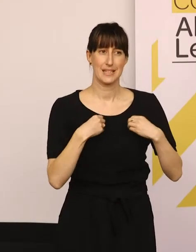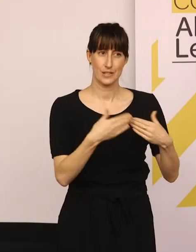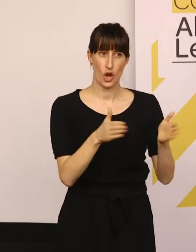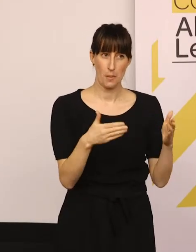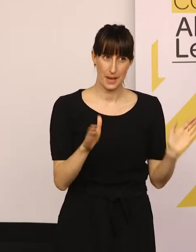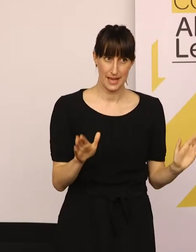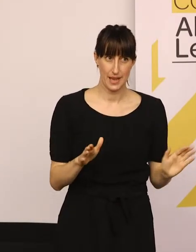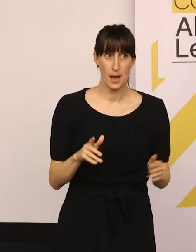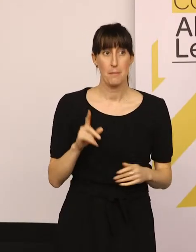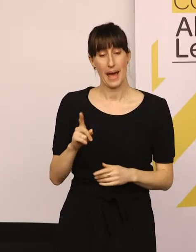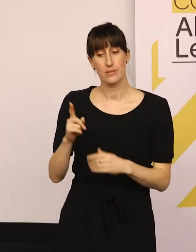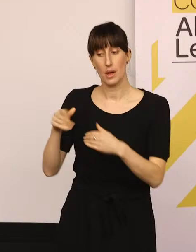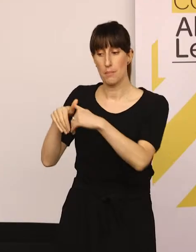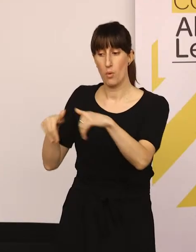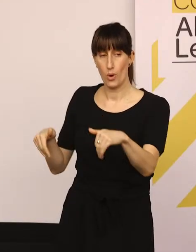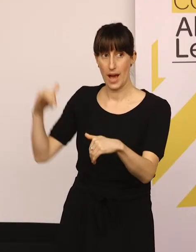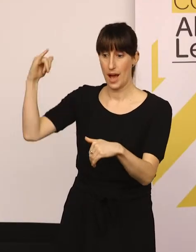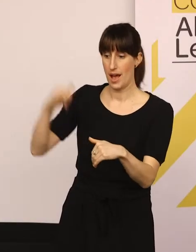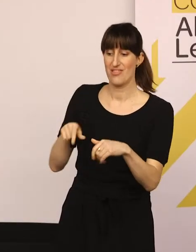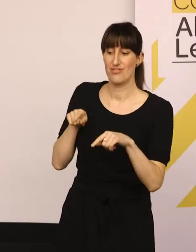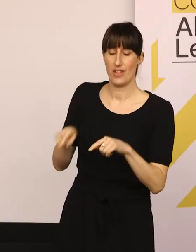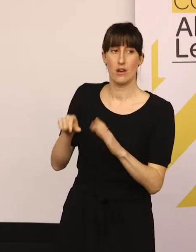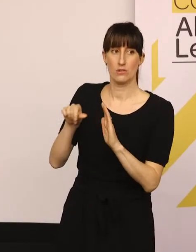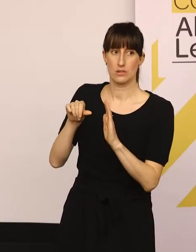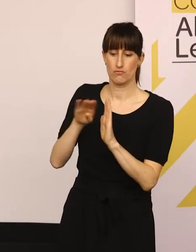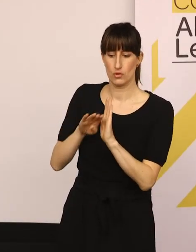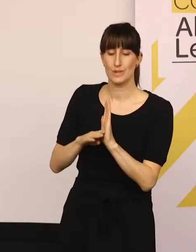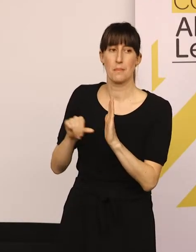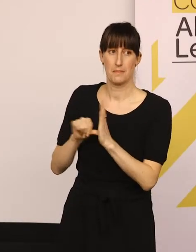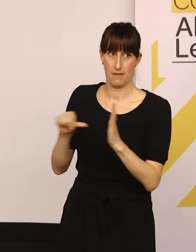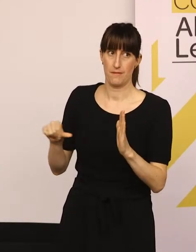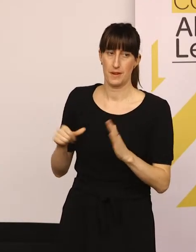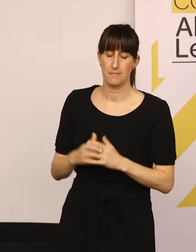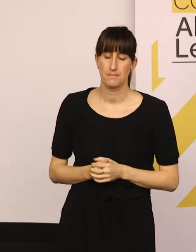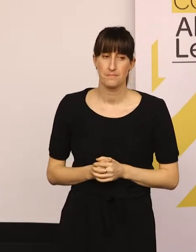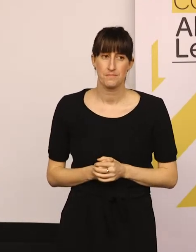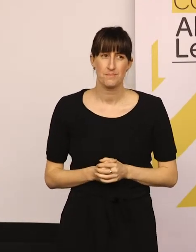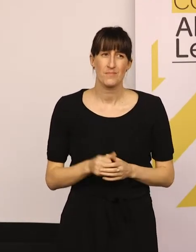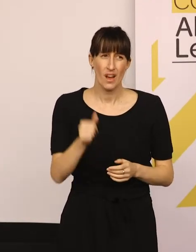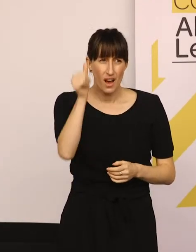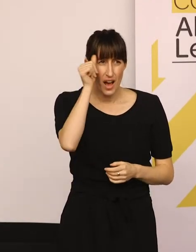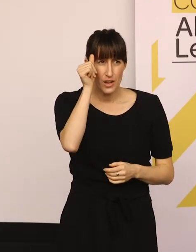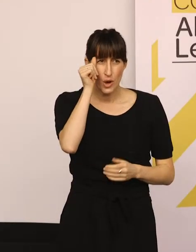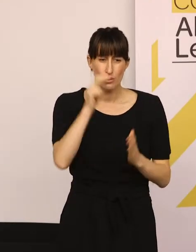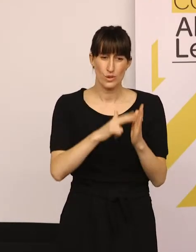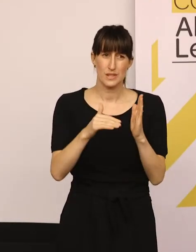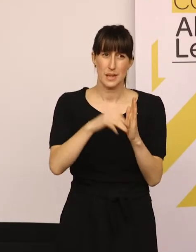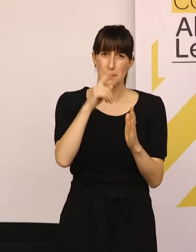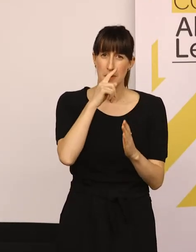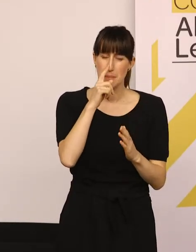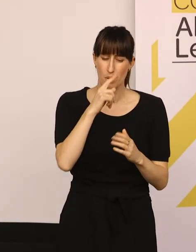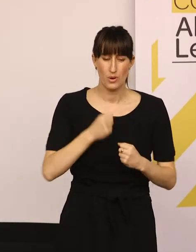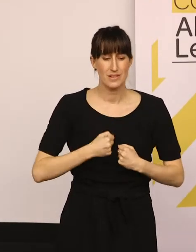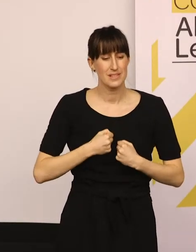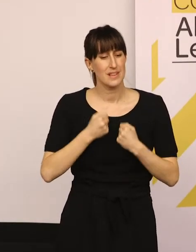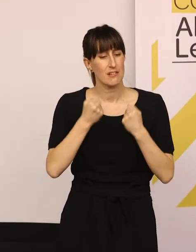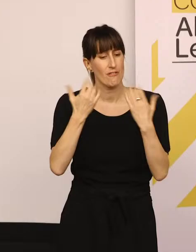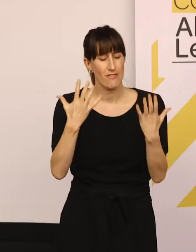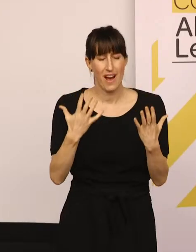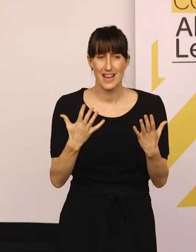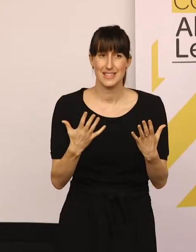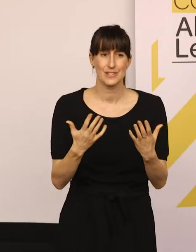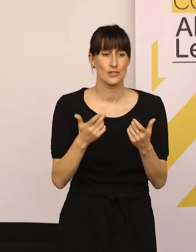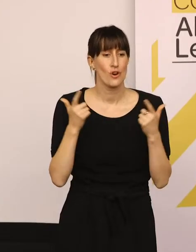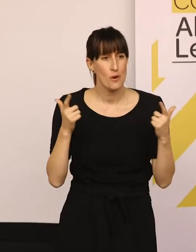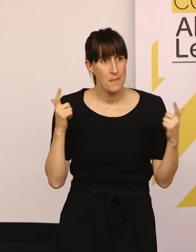We all know New Zealanders have worked hard and sacrificed a great deal to get to where we are. And I've had a number of letters from people